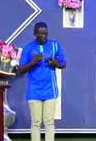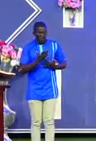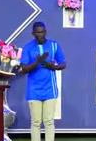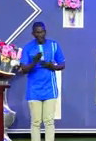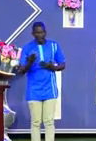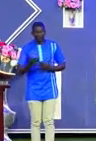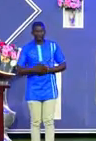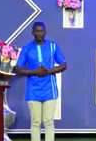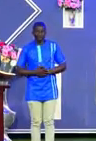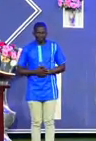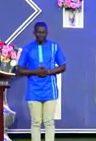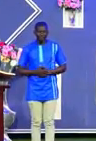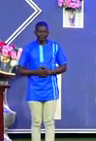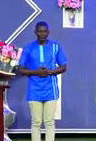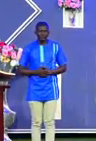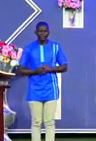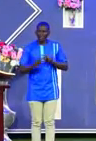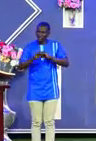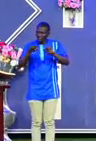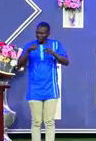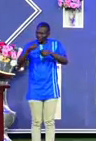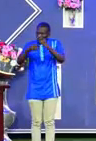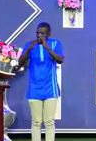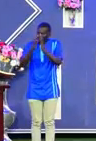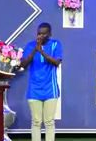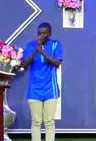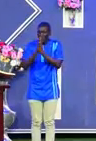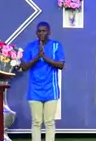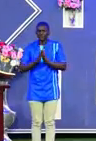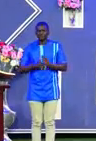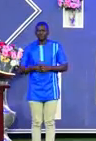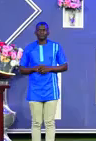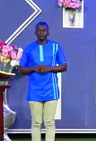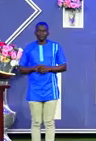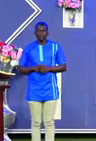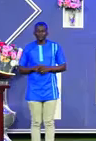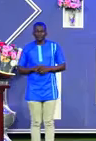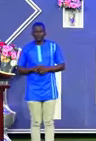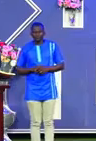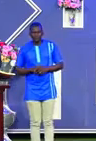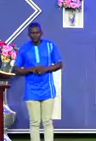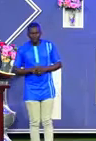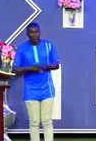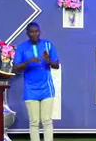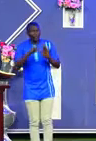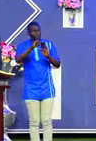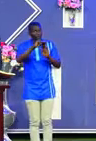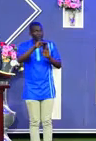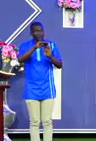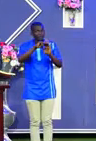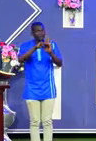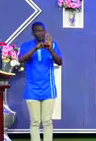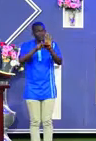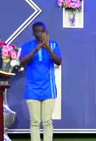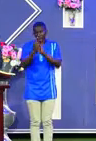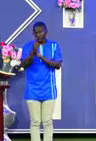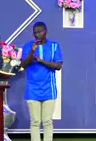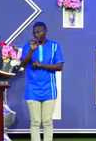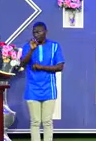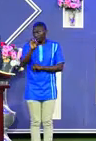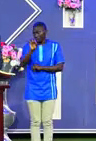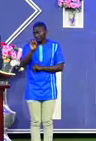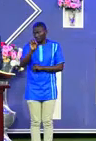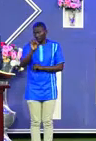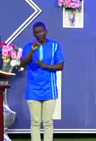heart. Nga tugenda okusaba. As we are going to pray. Matayo 18. Matthew 18.